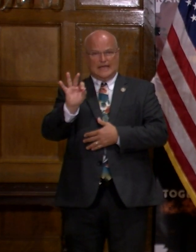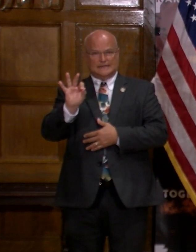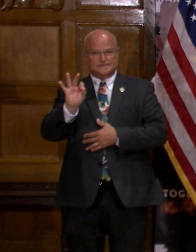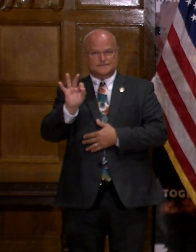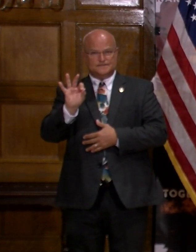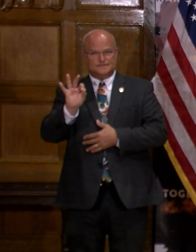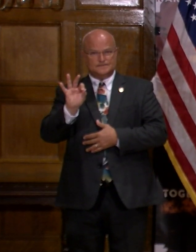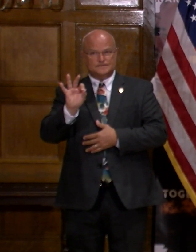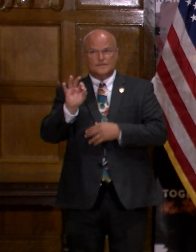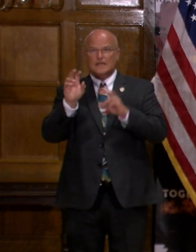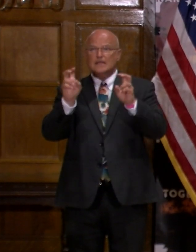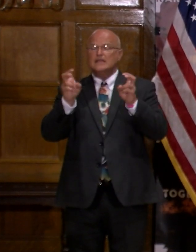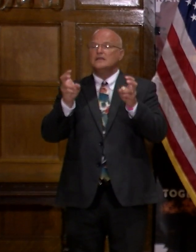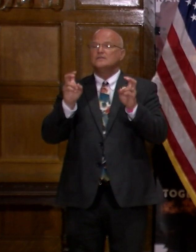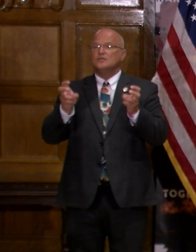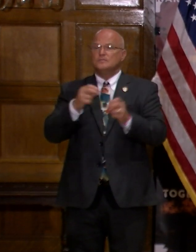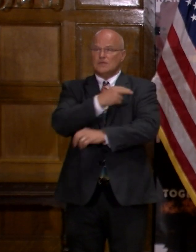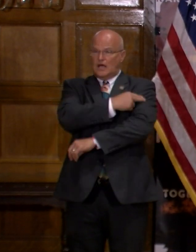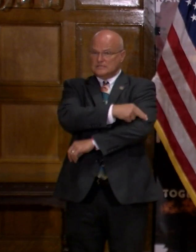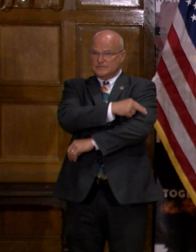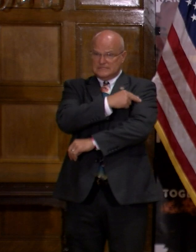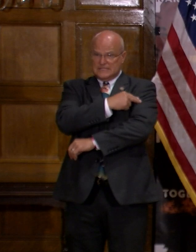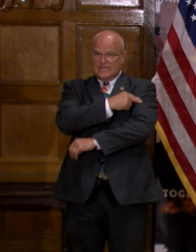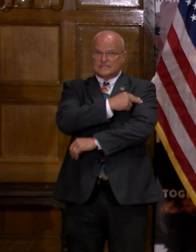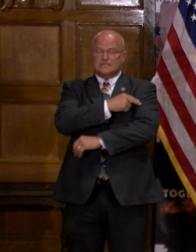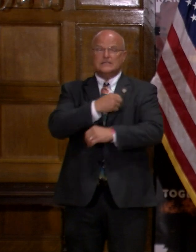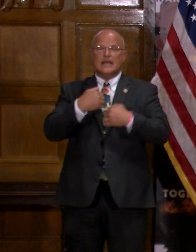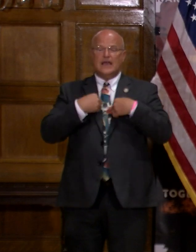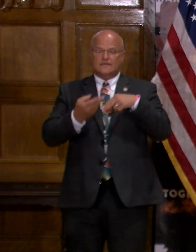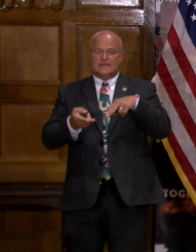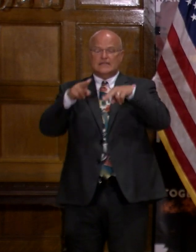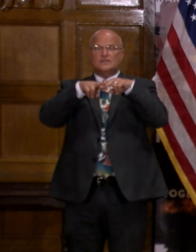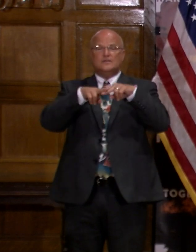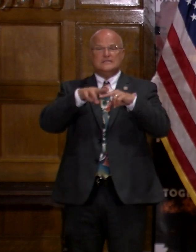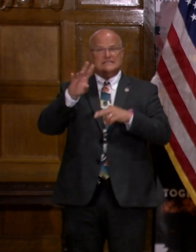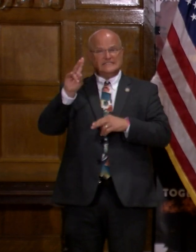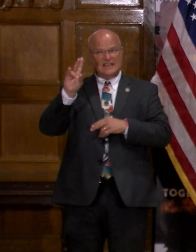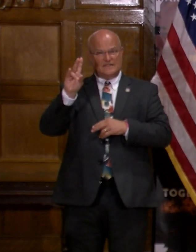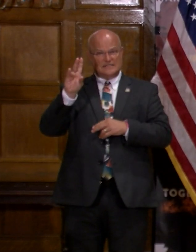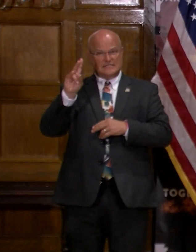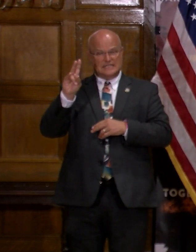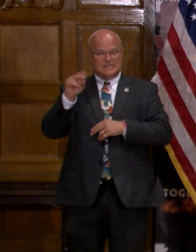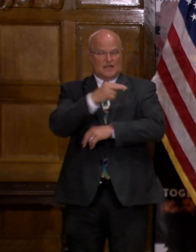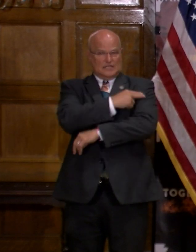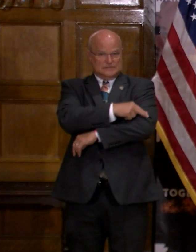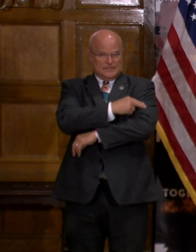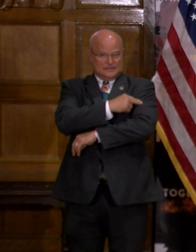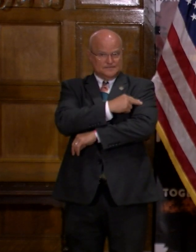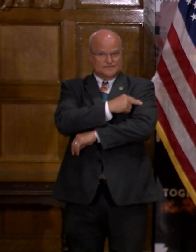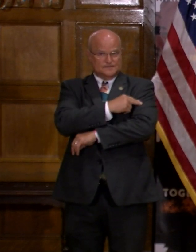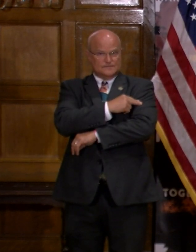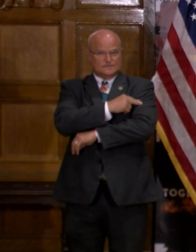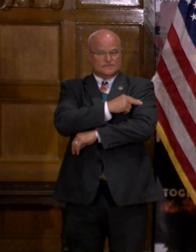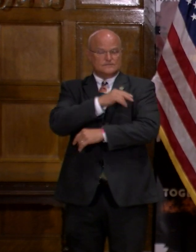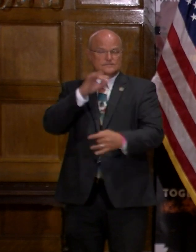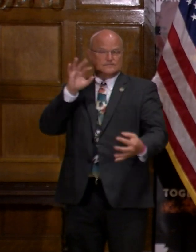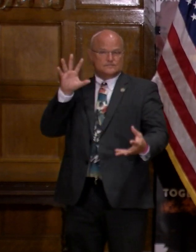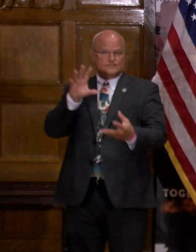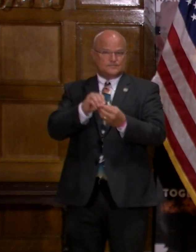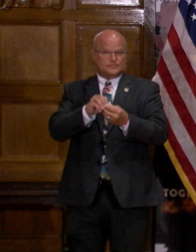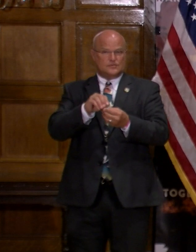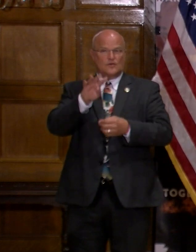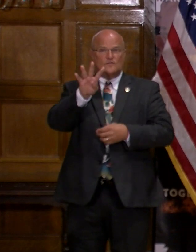37,249. In terms of hospitalizations, we have an increase of 17 hospitalizations. That brings us